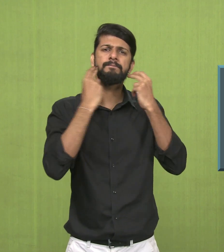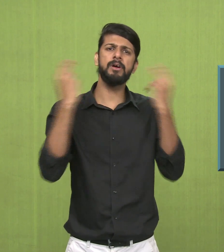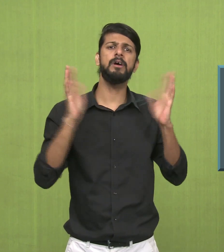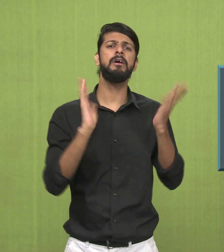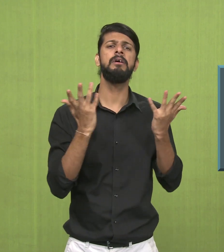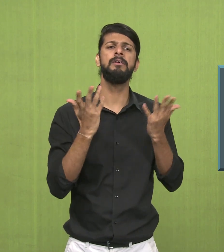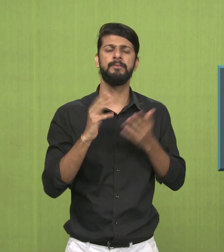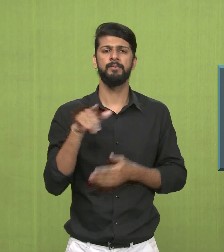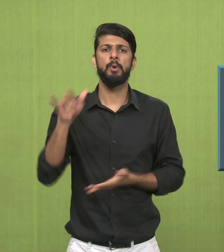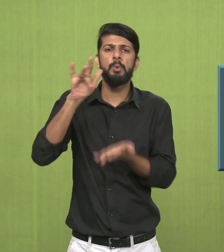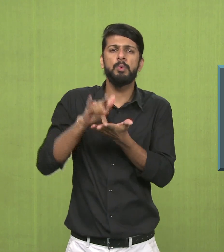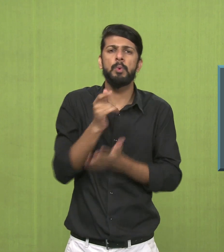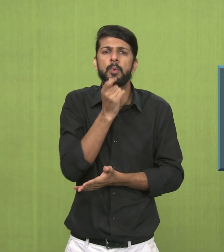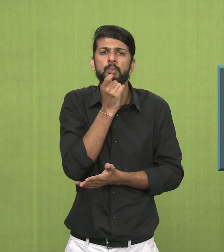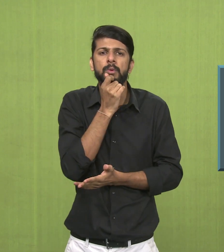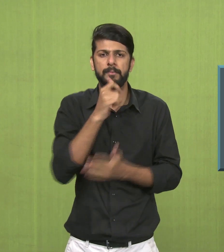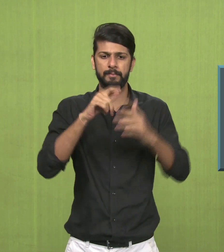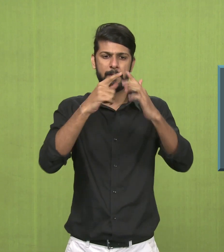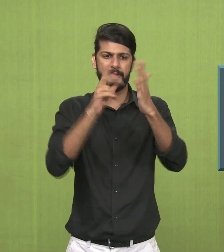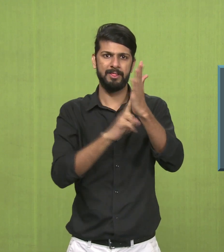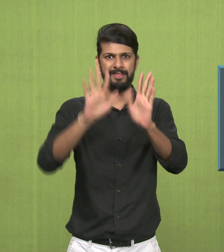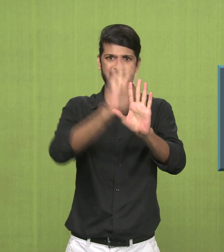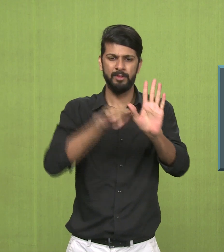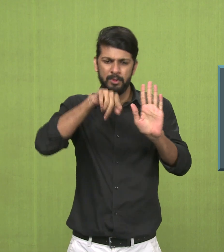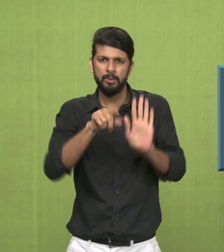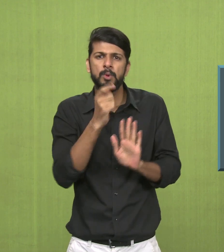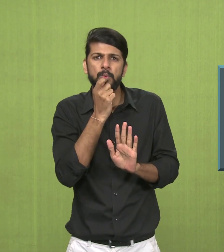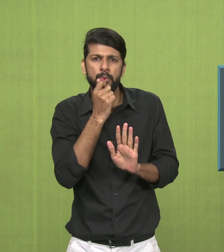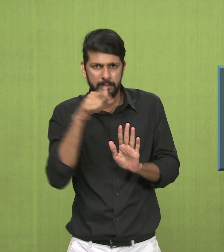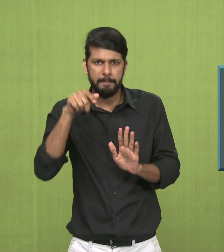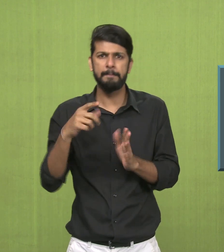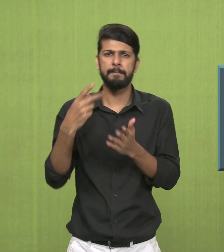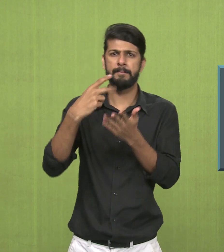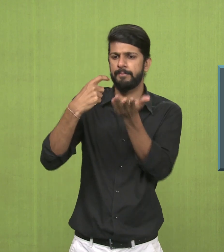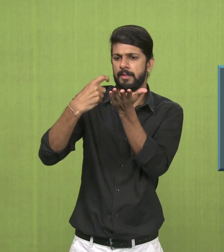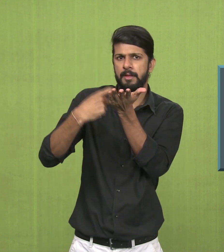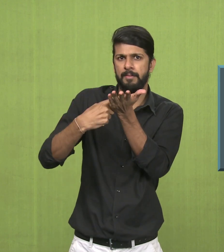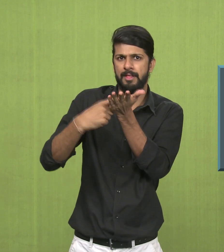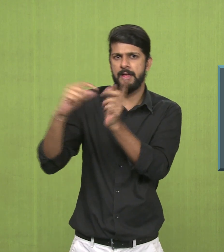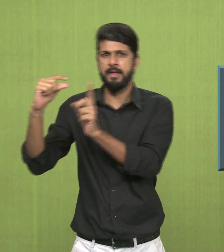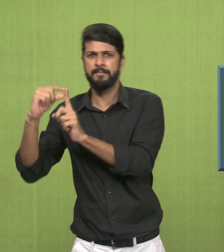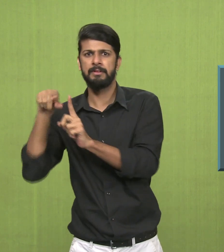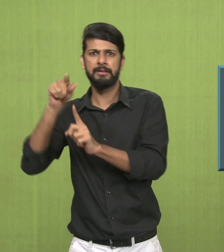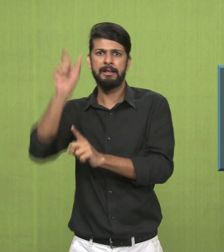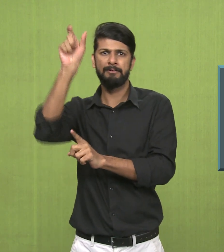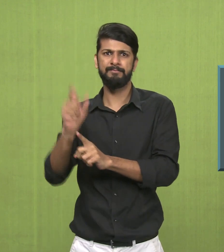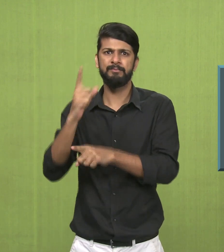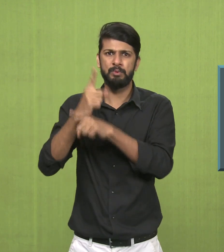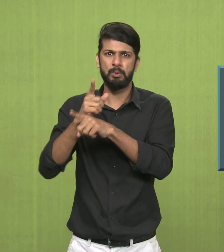Raja Ravi Varma learnt the basics of oil painting from R. Pillai, who